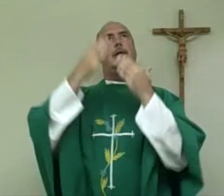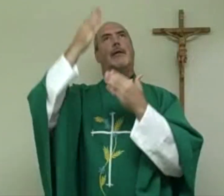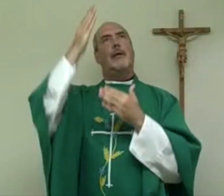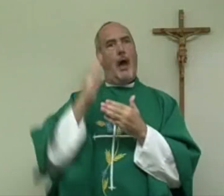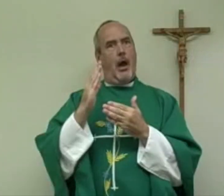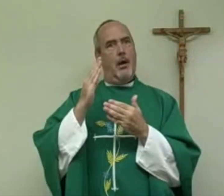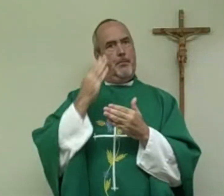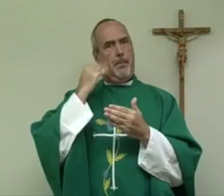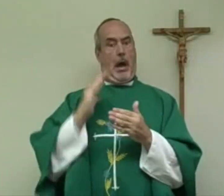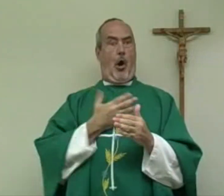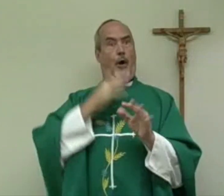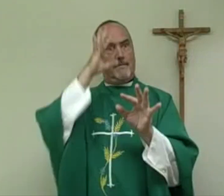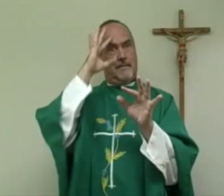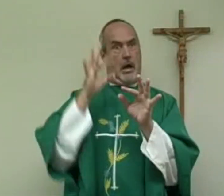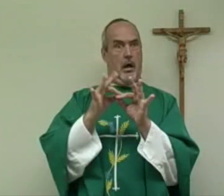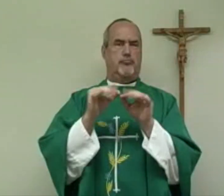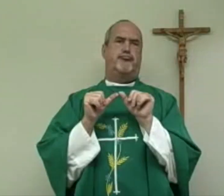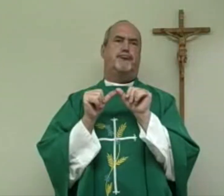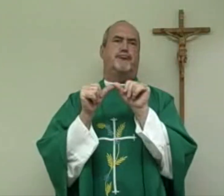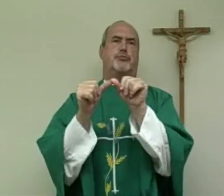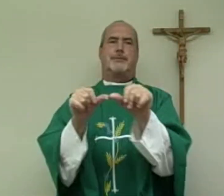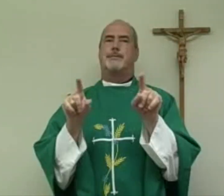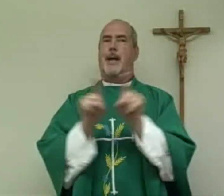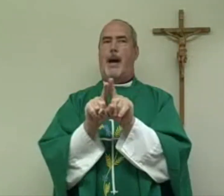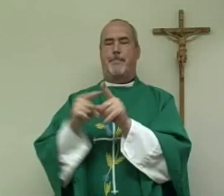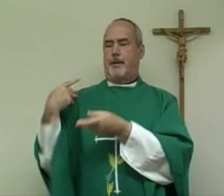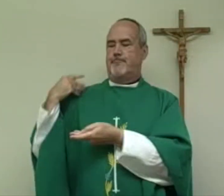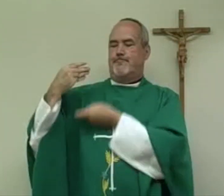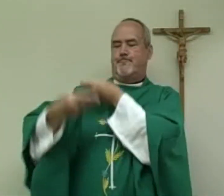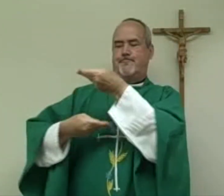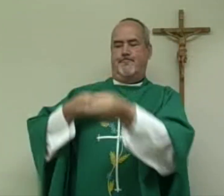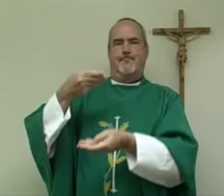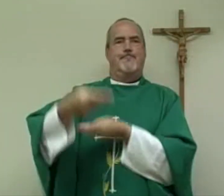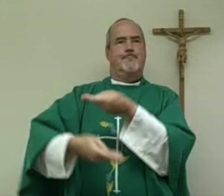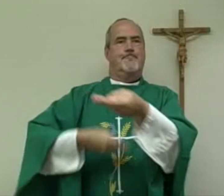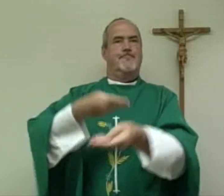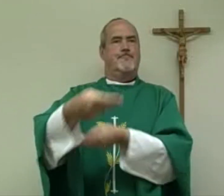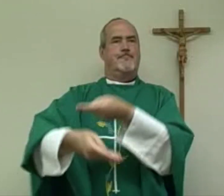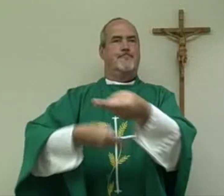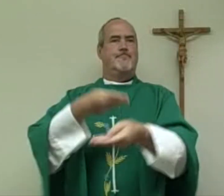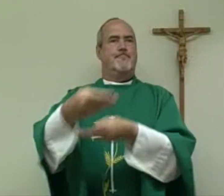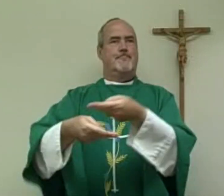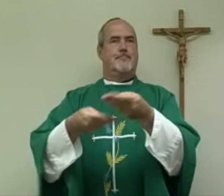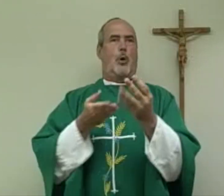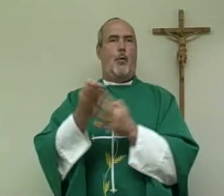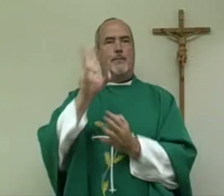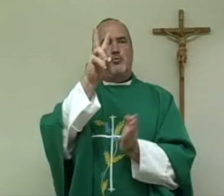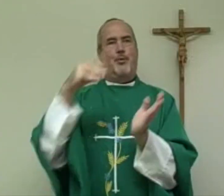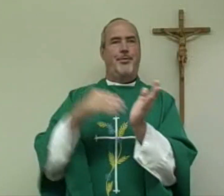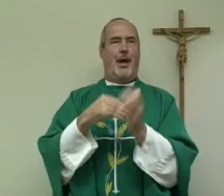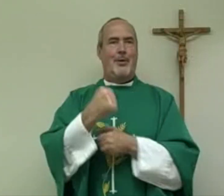very important, and we should be thankful to God, because with that, our faith has been the same and has been